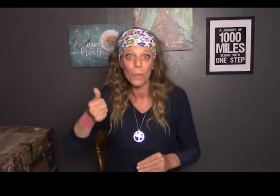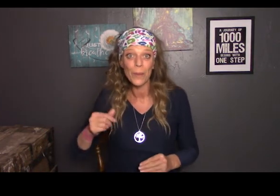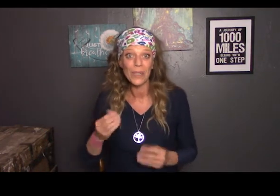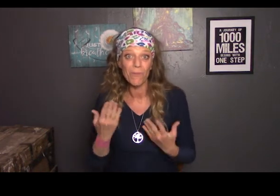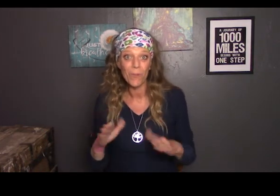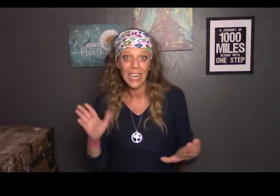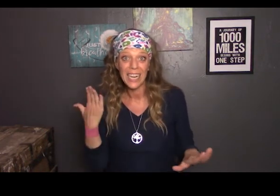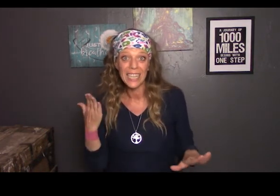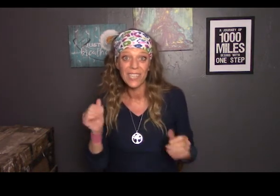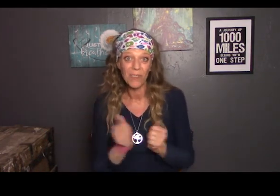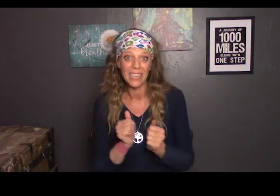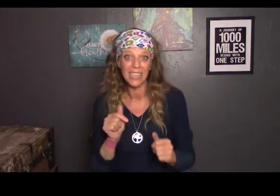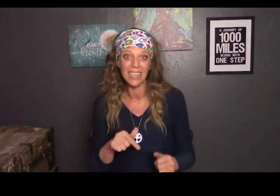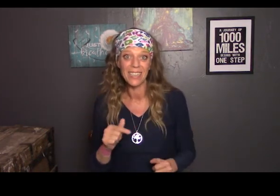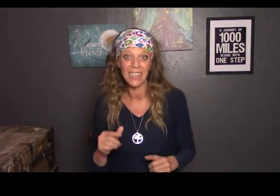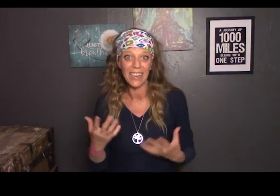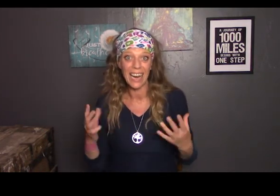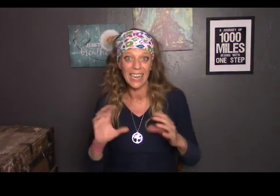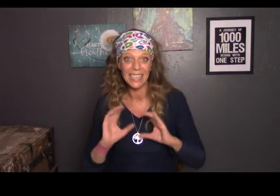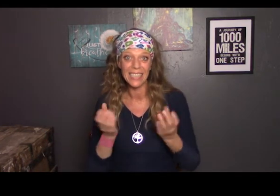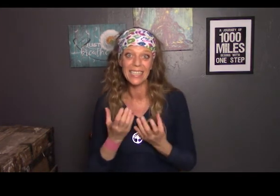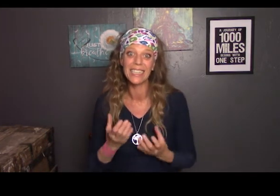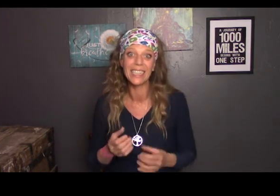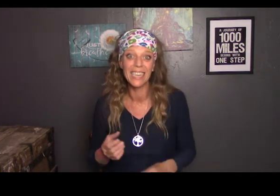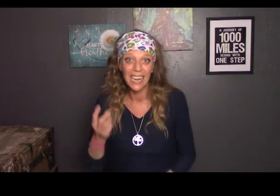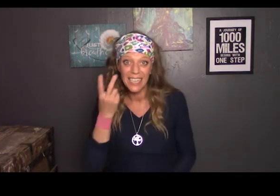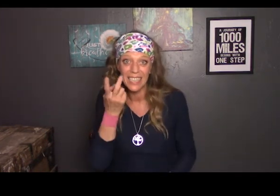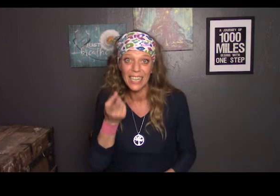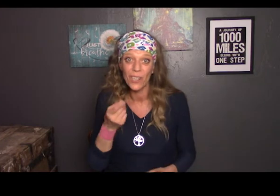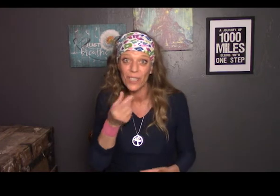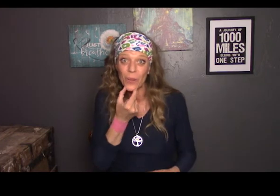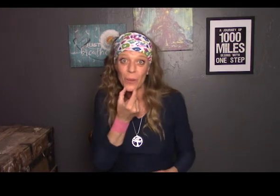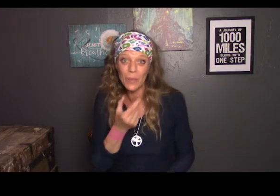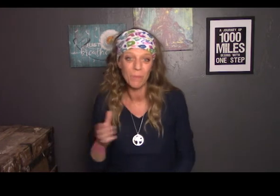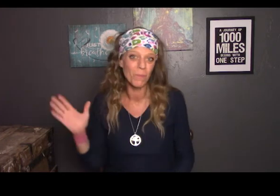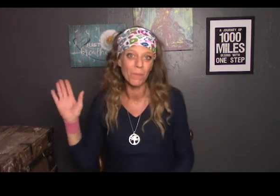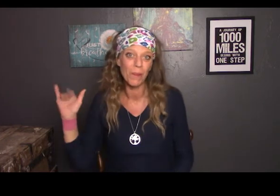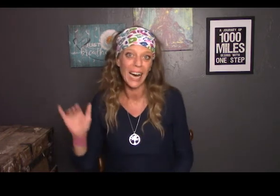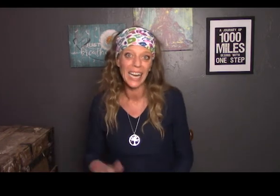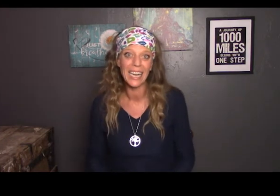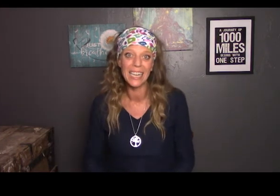almost finished with this class. See you soon. Bye.